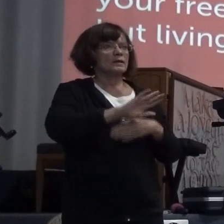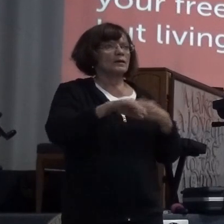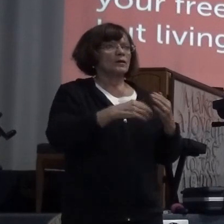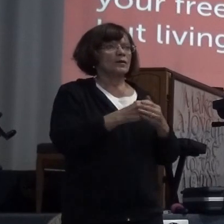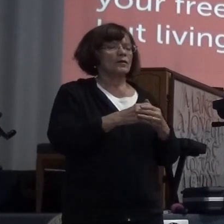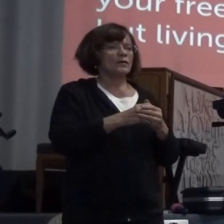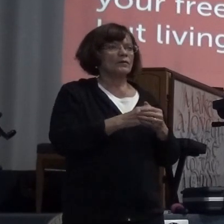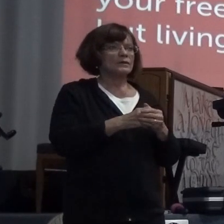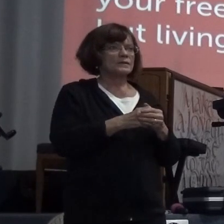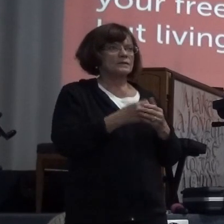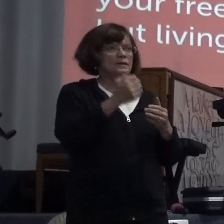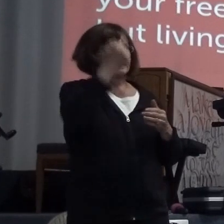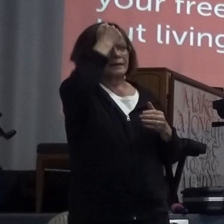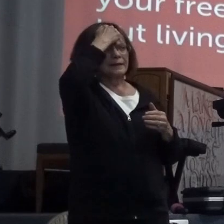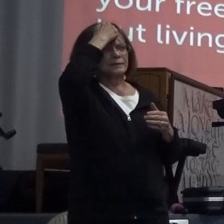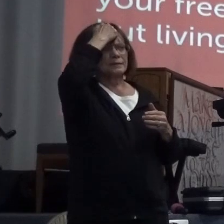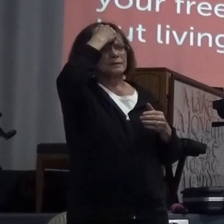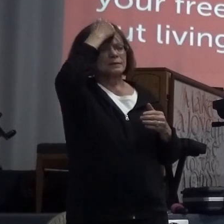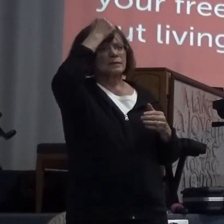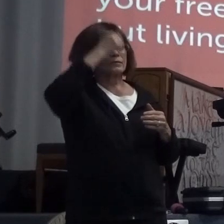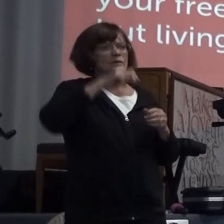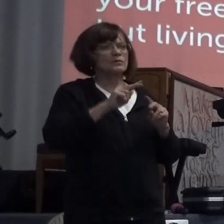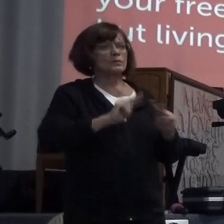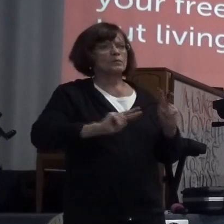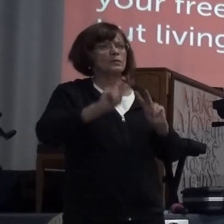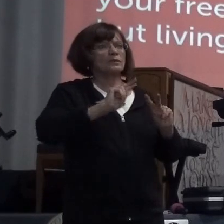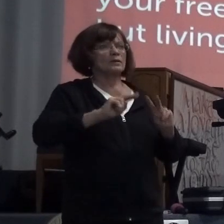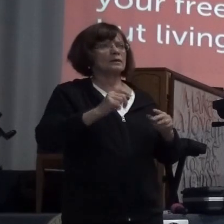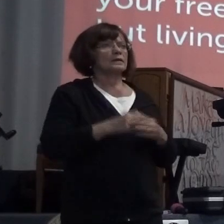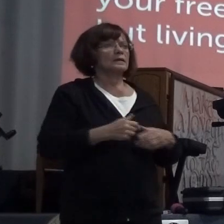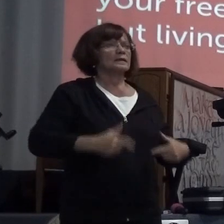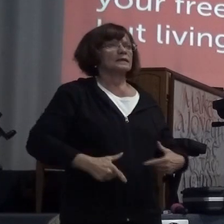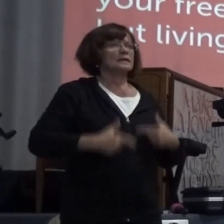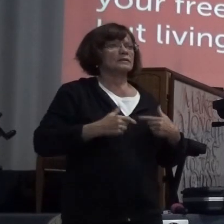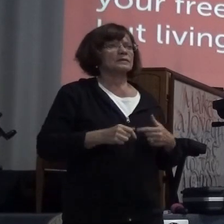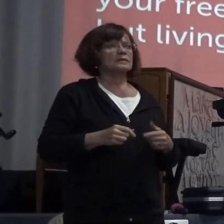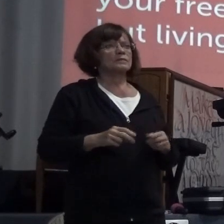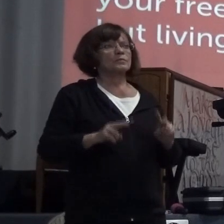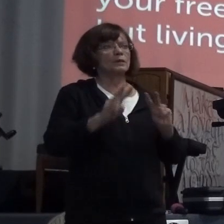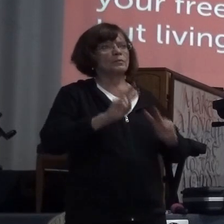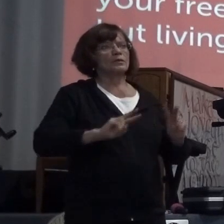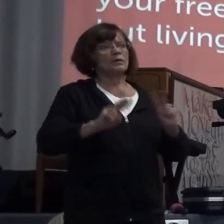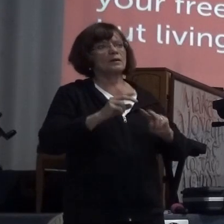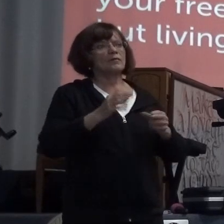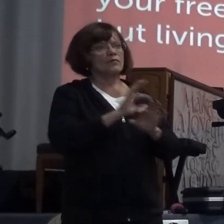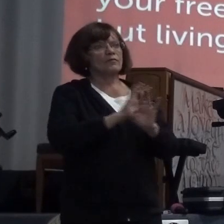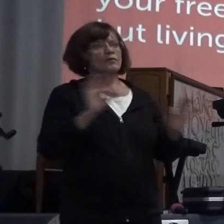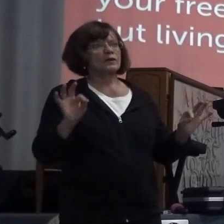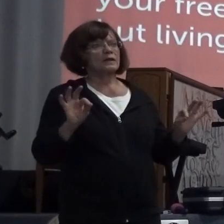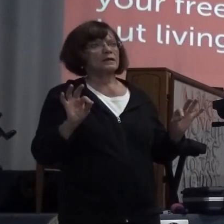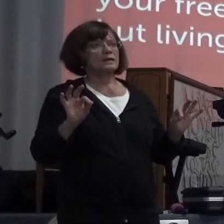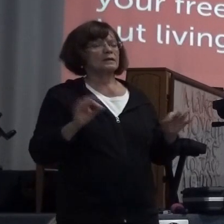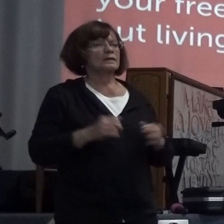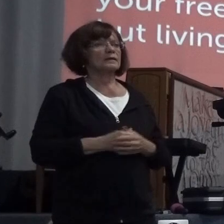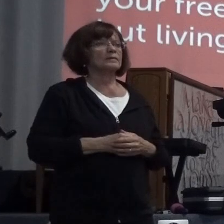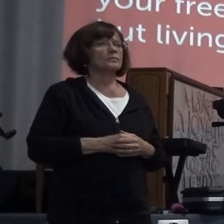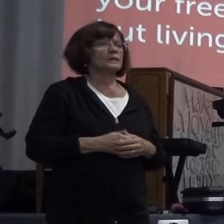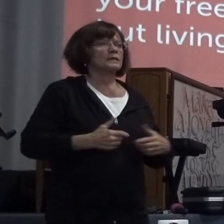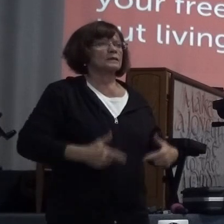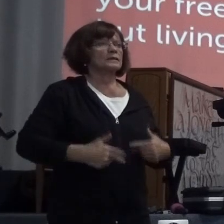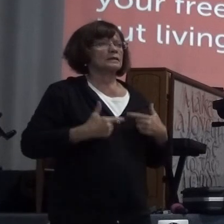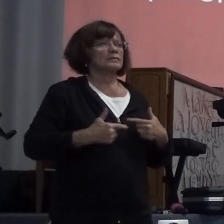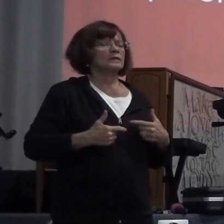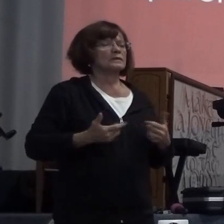people. Live as people who are free, not using your freedom to cover up for evil, but living as servants of God.